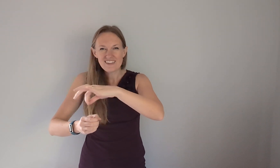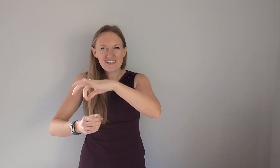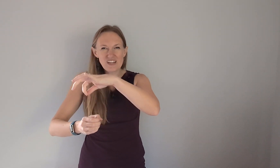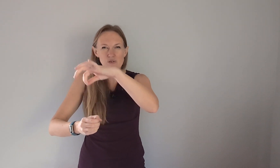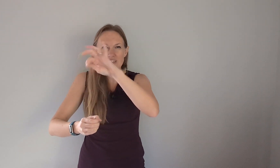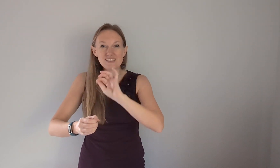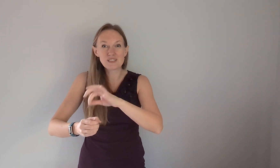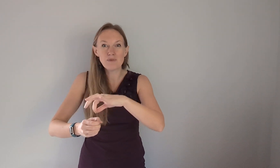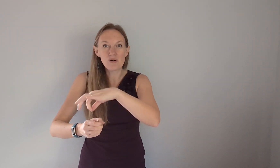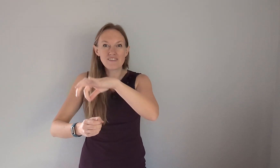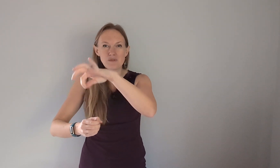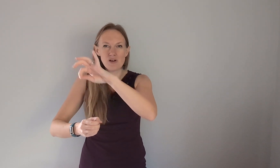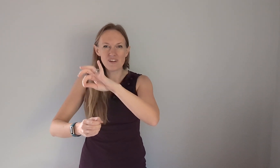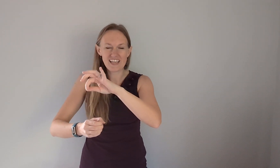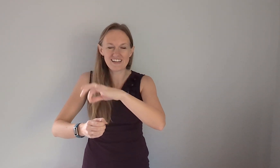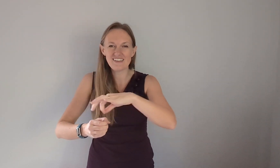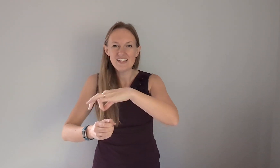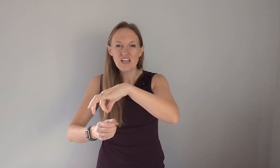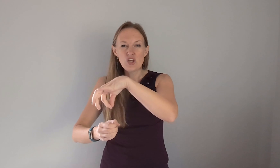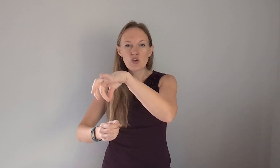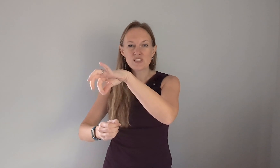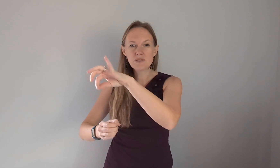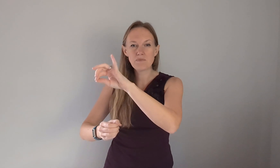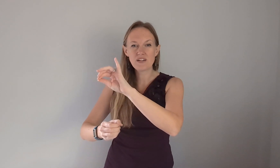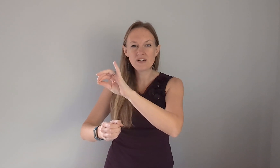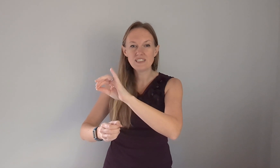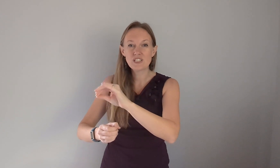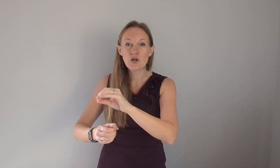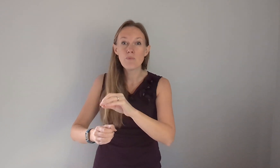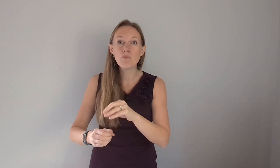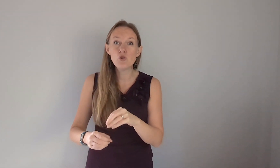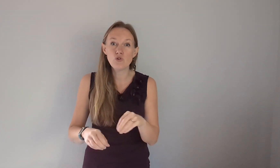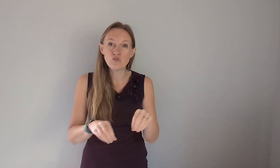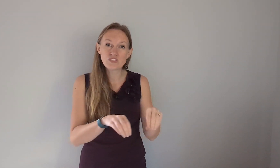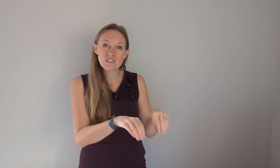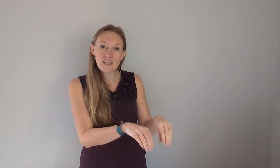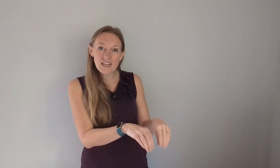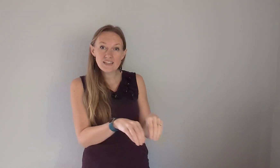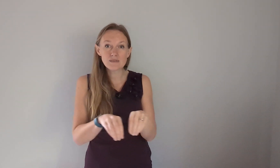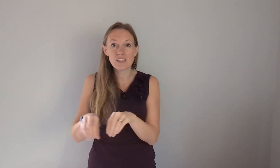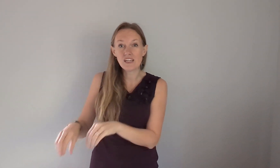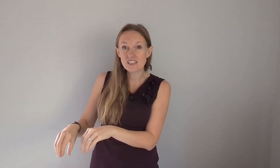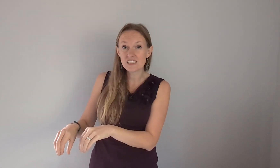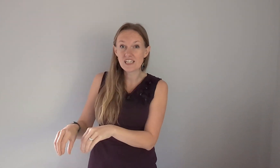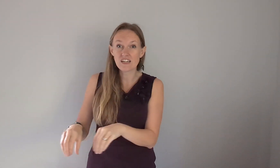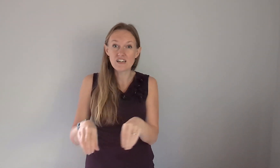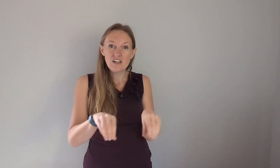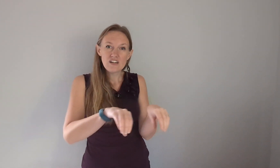you know, that cool little smoke after you blow out a candle. Your spirit moves, okay? Something here to here.